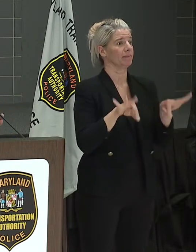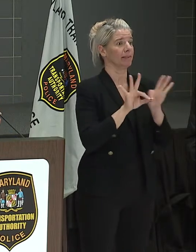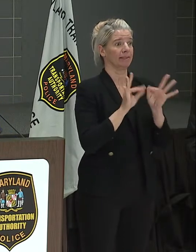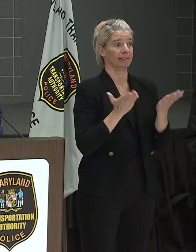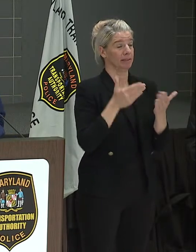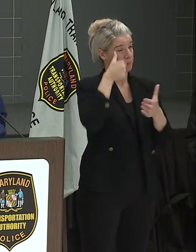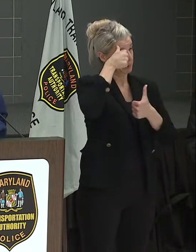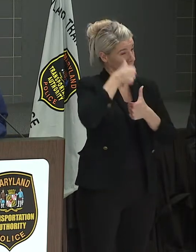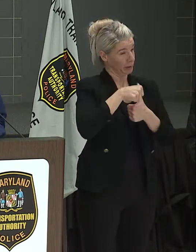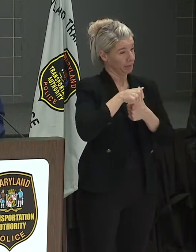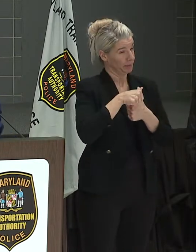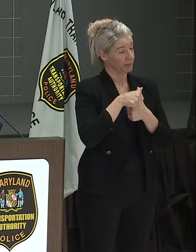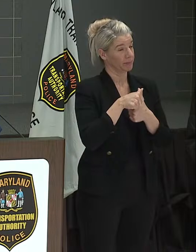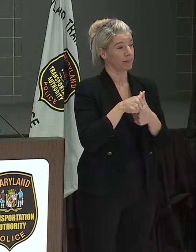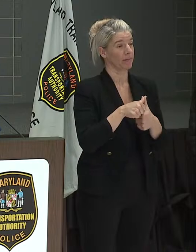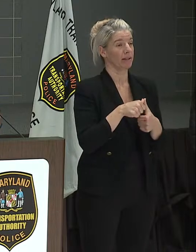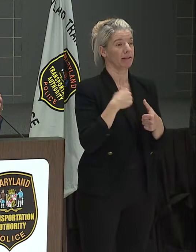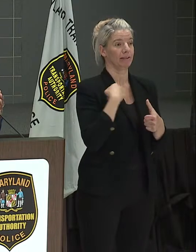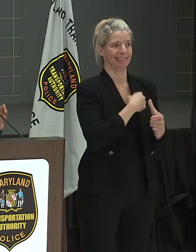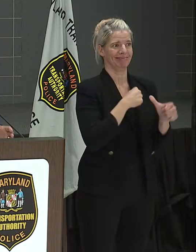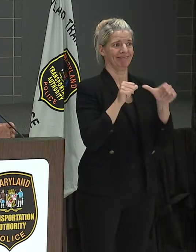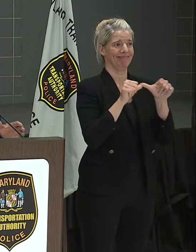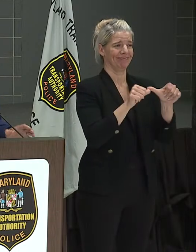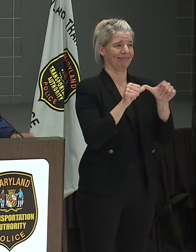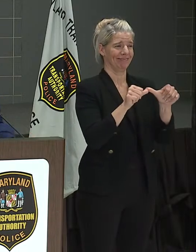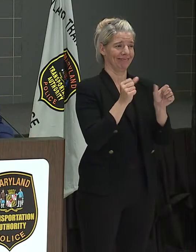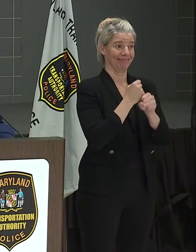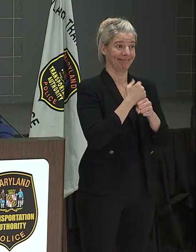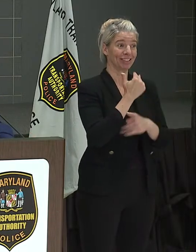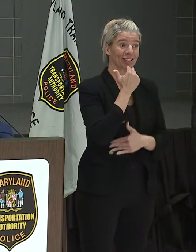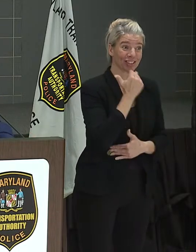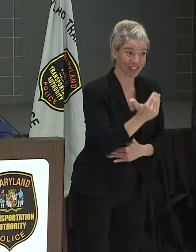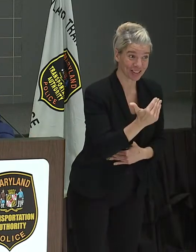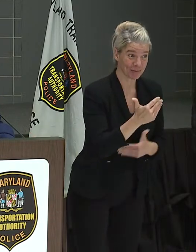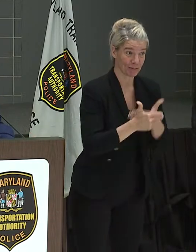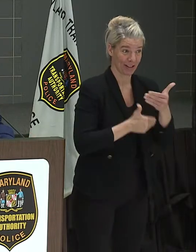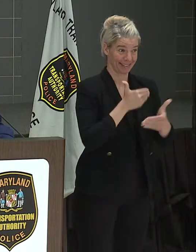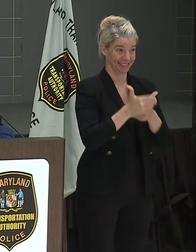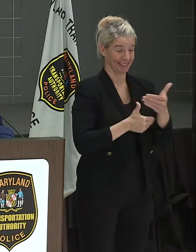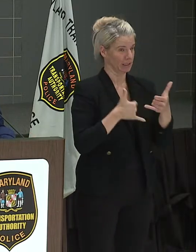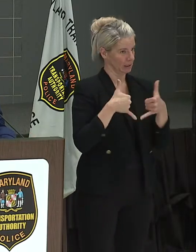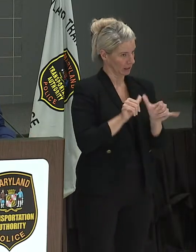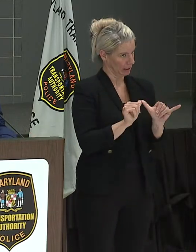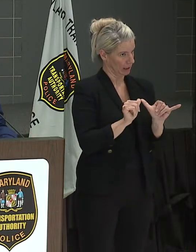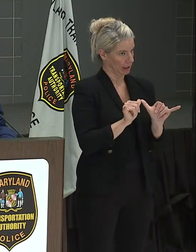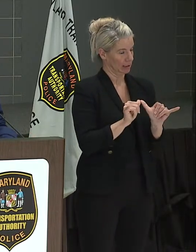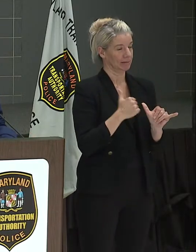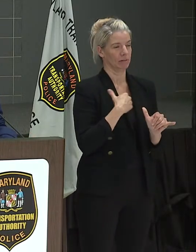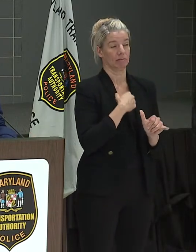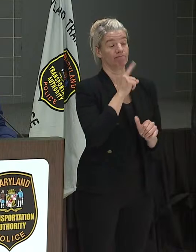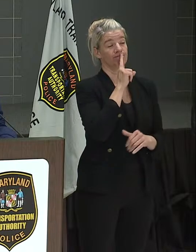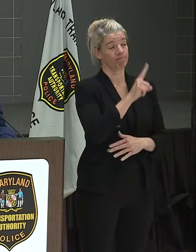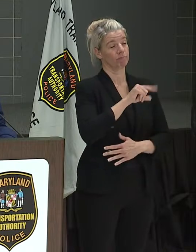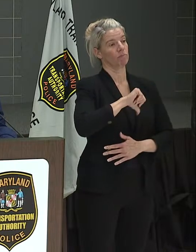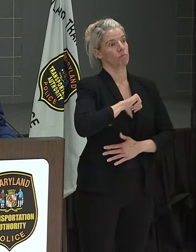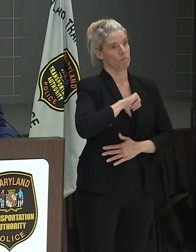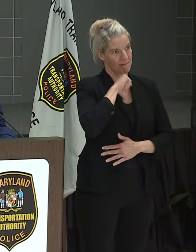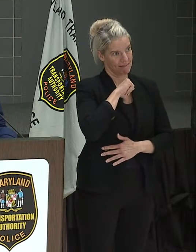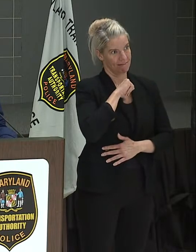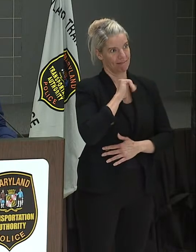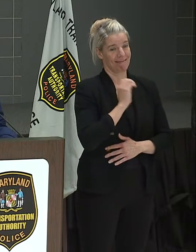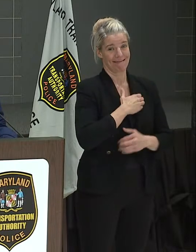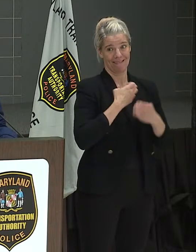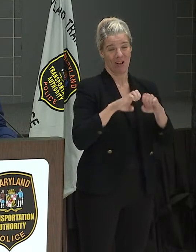that we continue to make great progress. And we are proud of our effort. We're proud of the